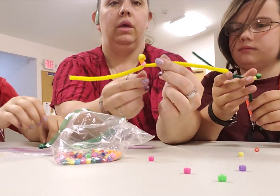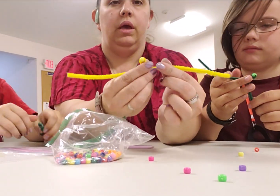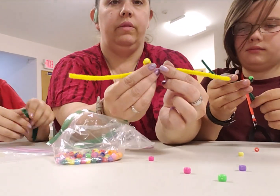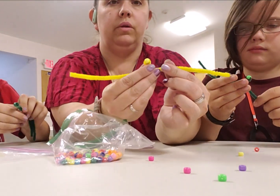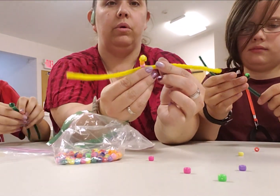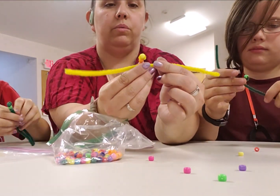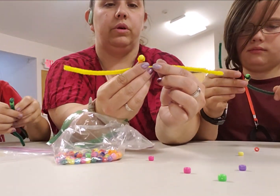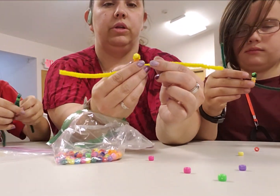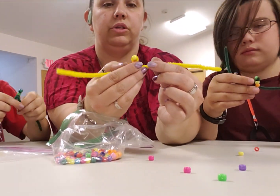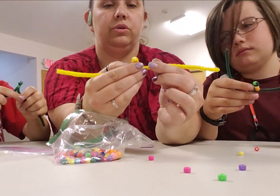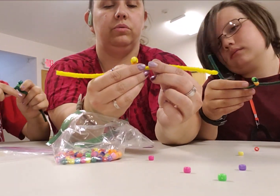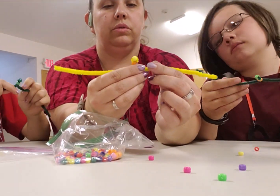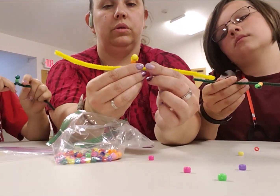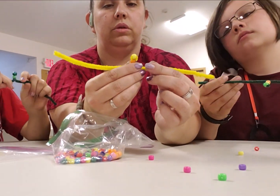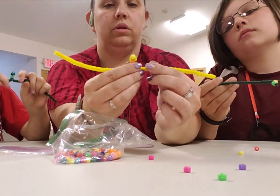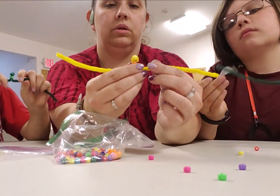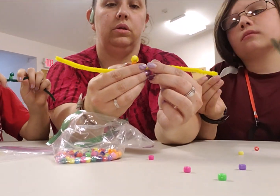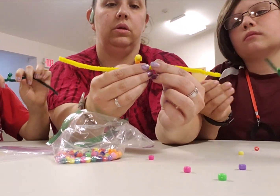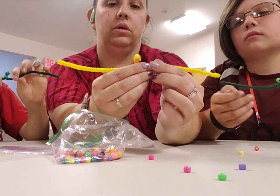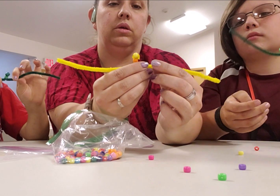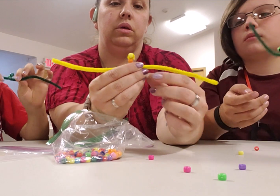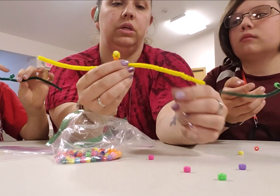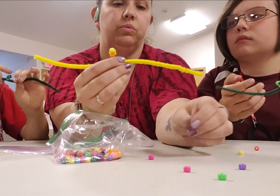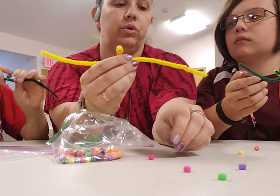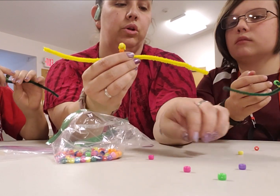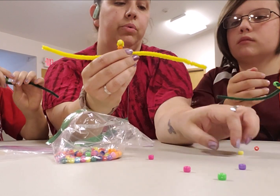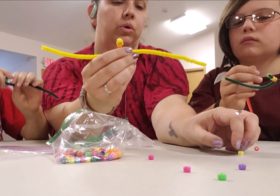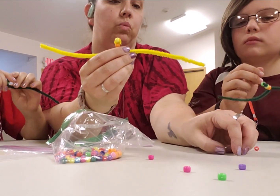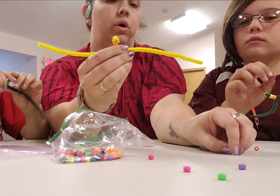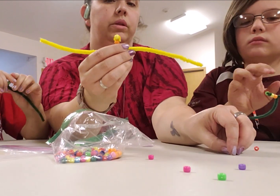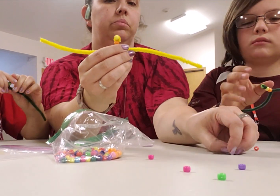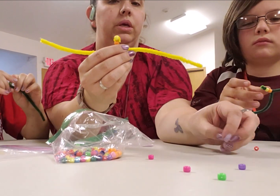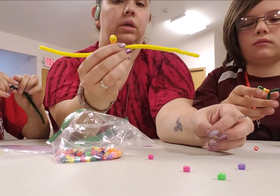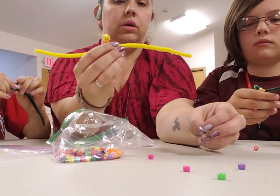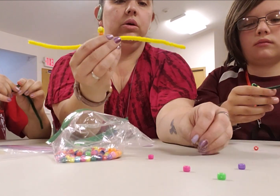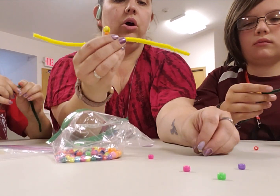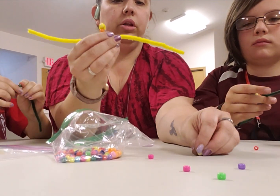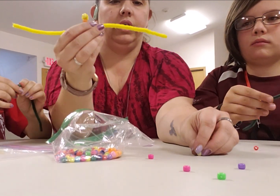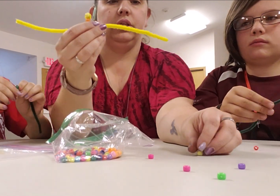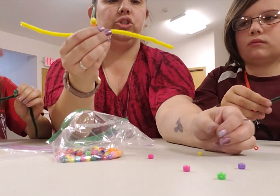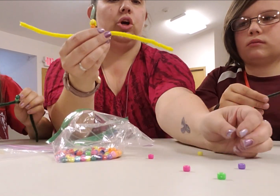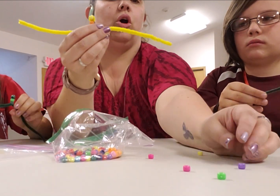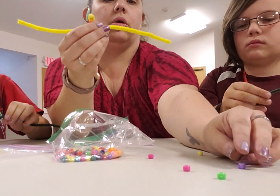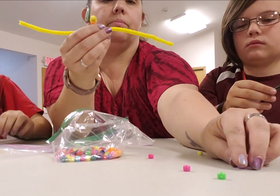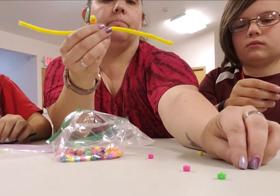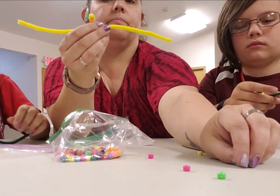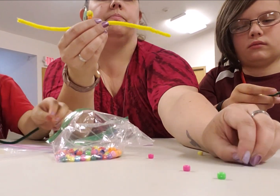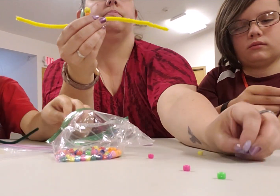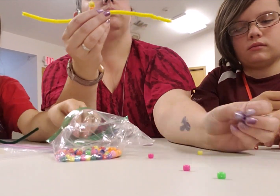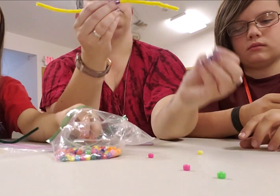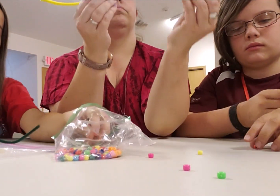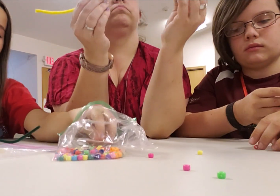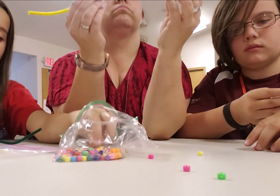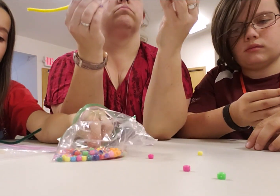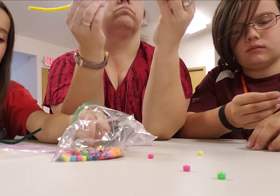And then what we're going to do is we're going to put one bead on each arm. I